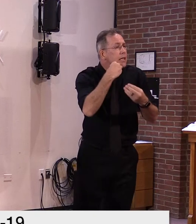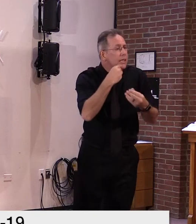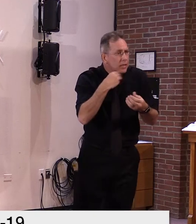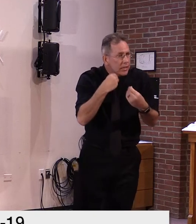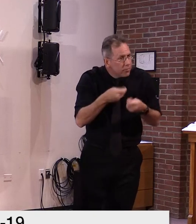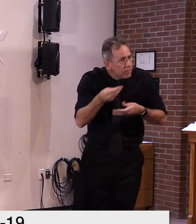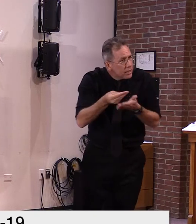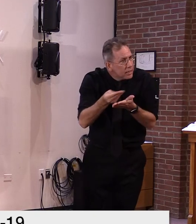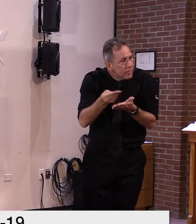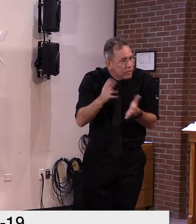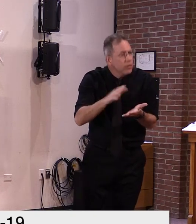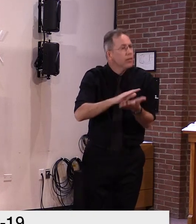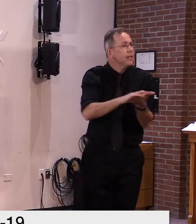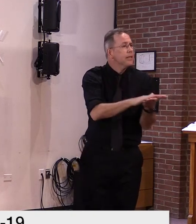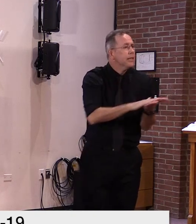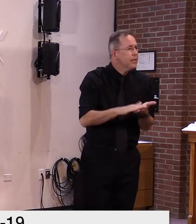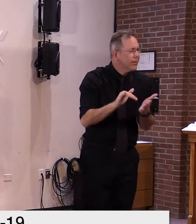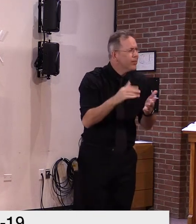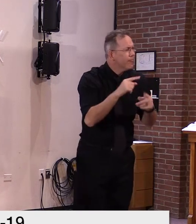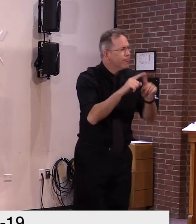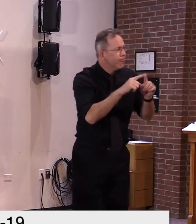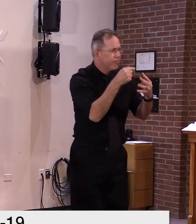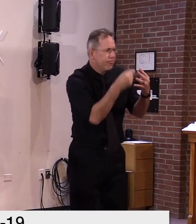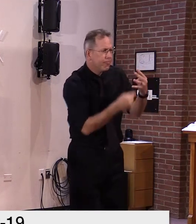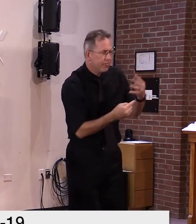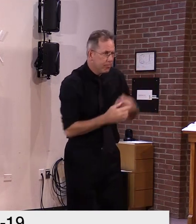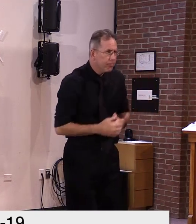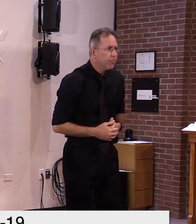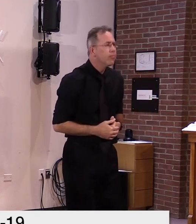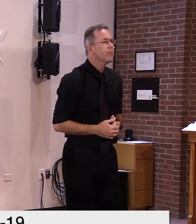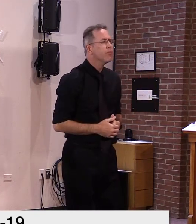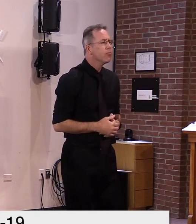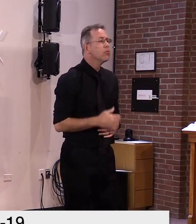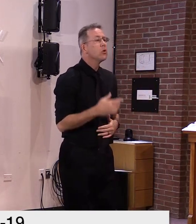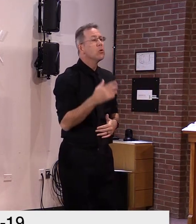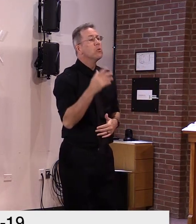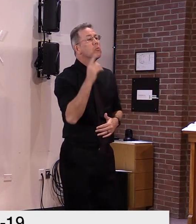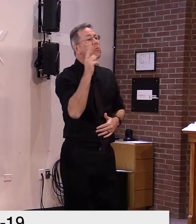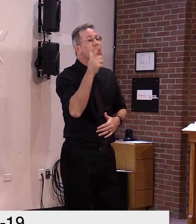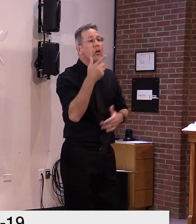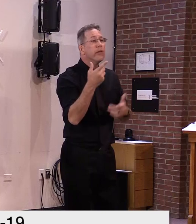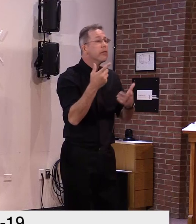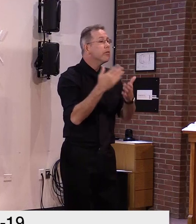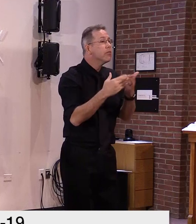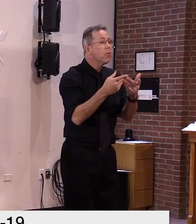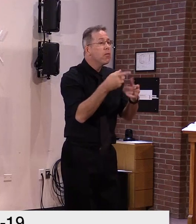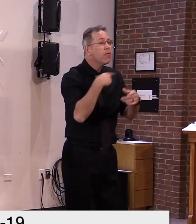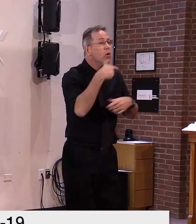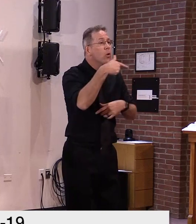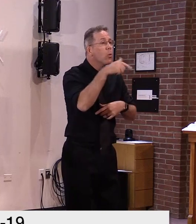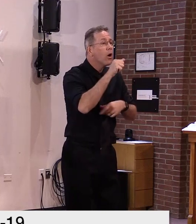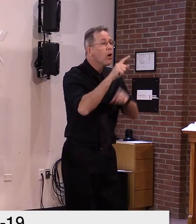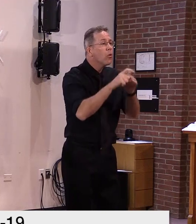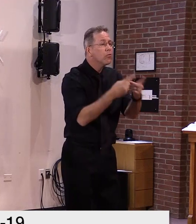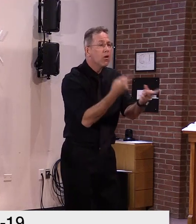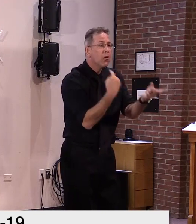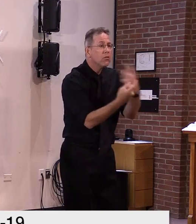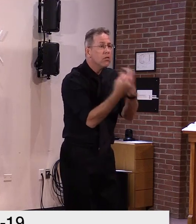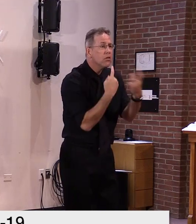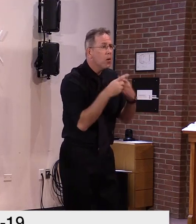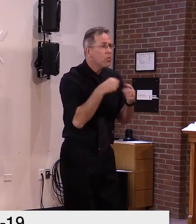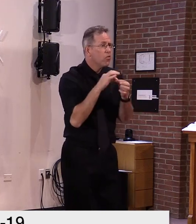the guidance. And I'll be happy later on to answer any questions on long-term care facility